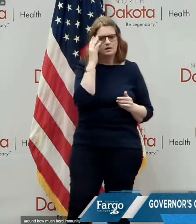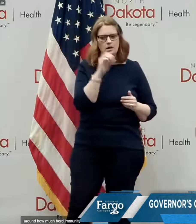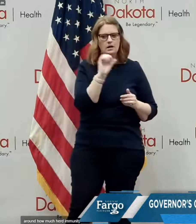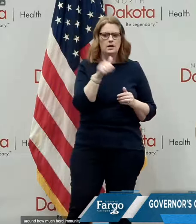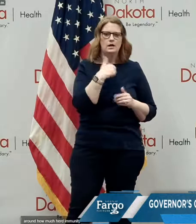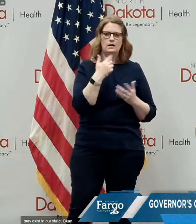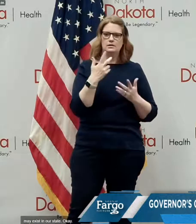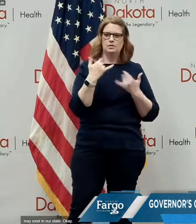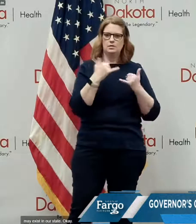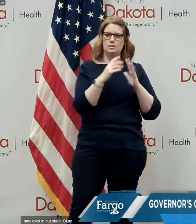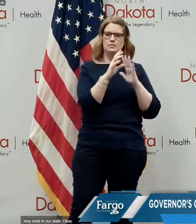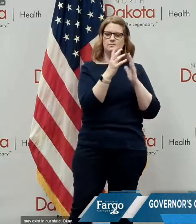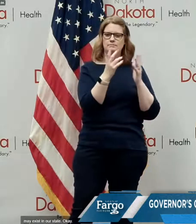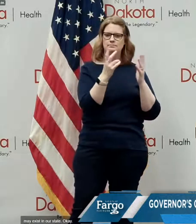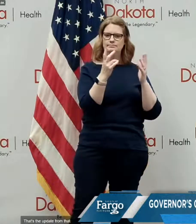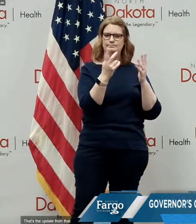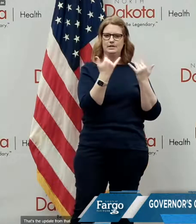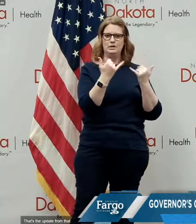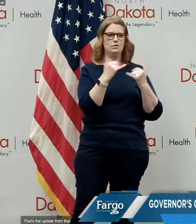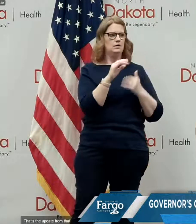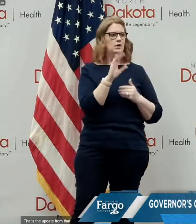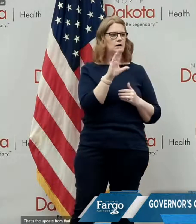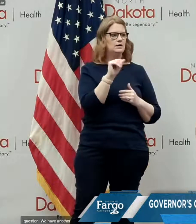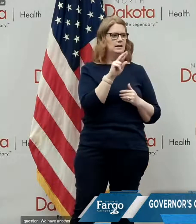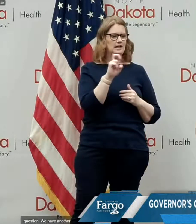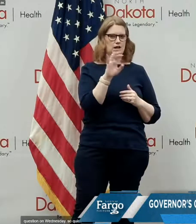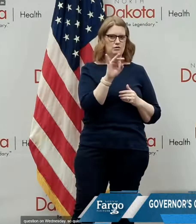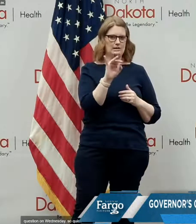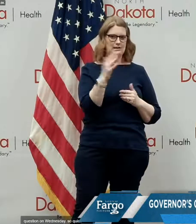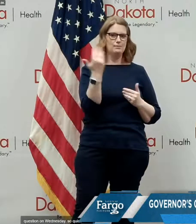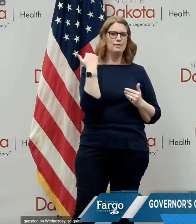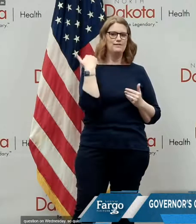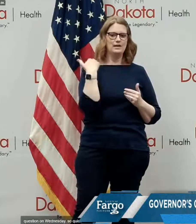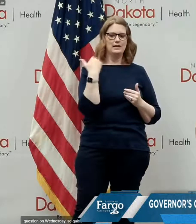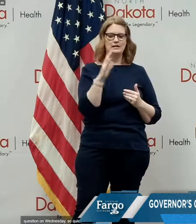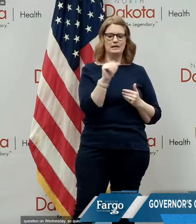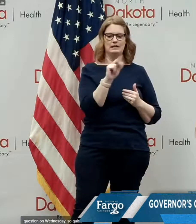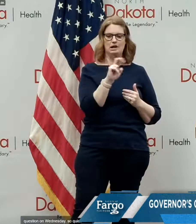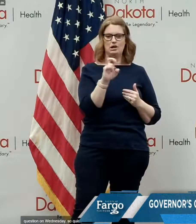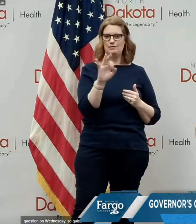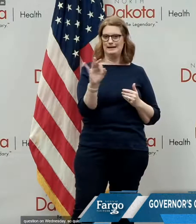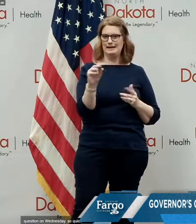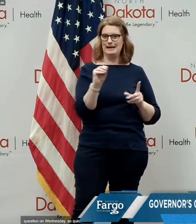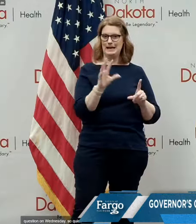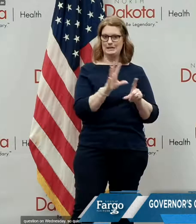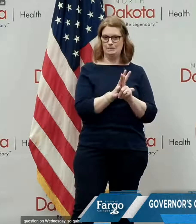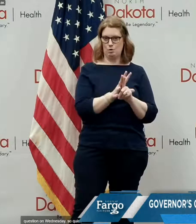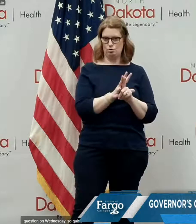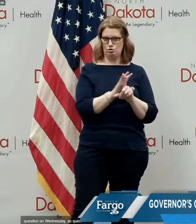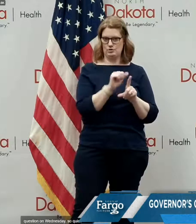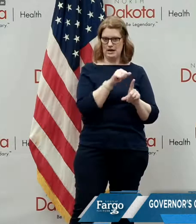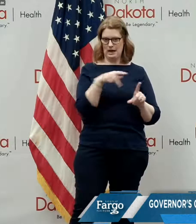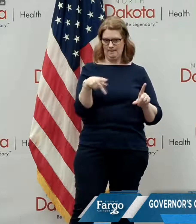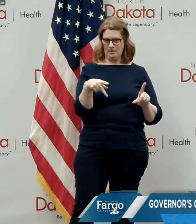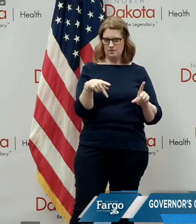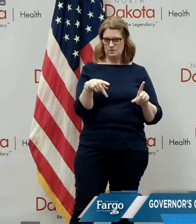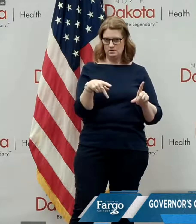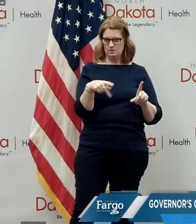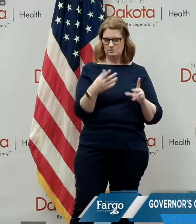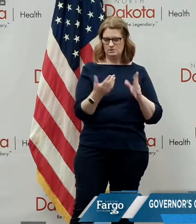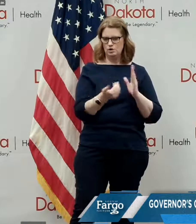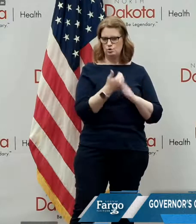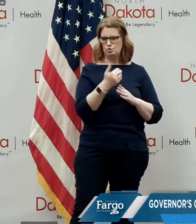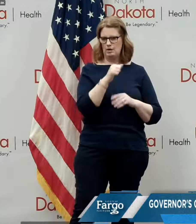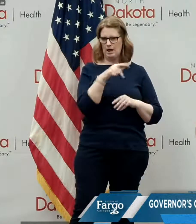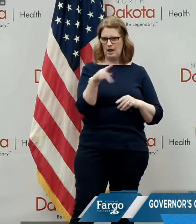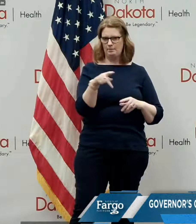quick update on CARE-19. As we previously announced, the CARE-19 Exposure app is the new app which will make